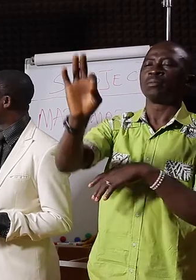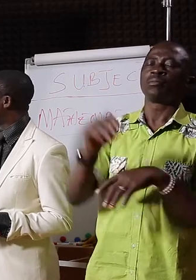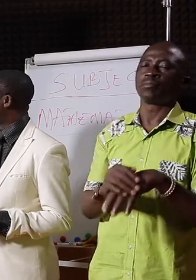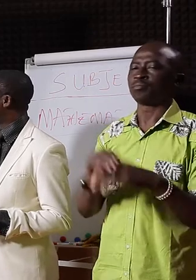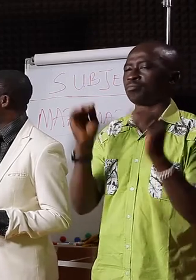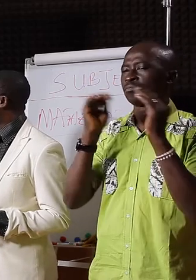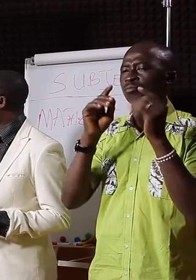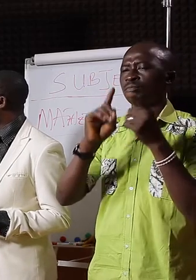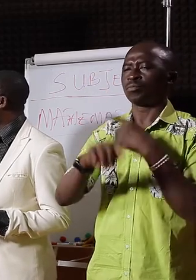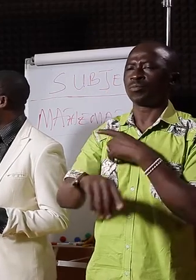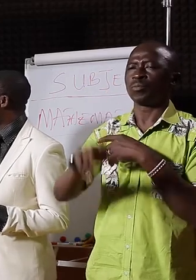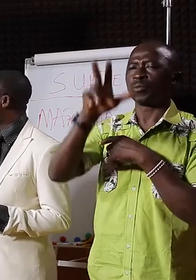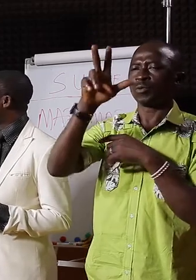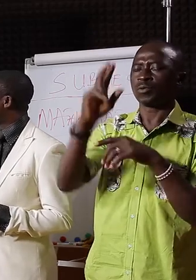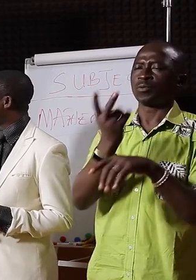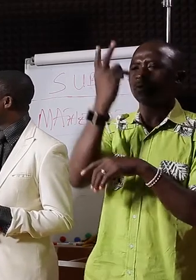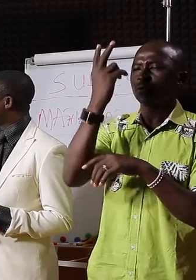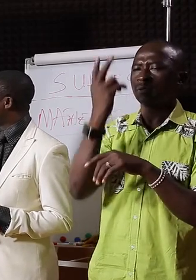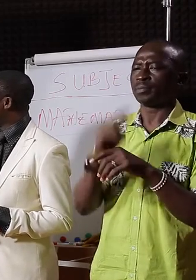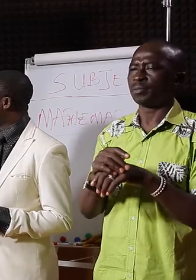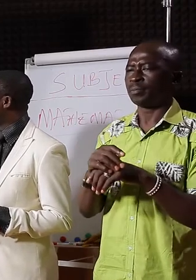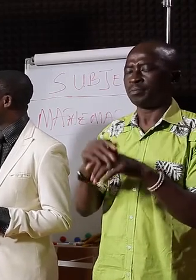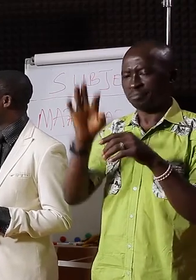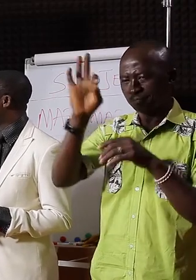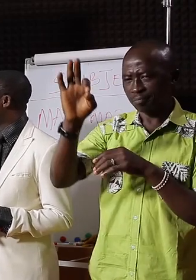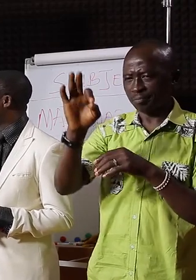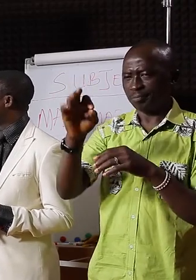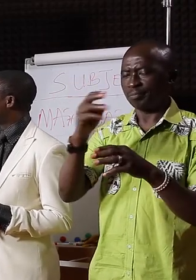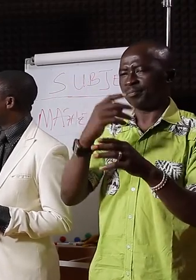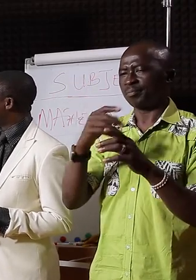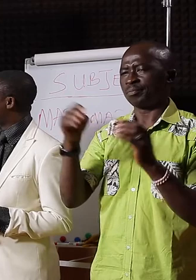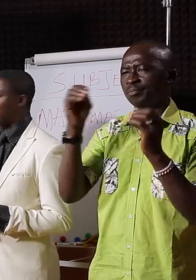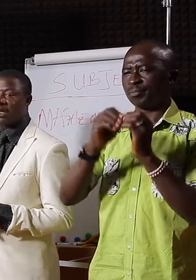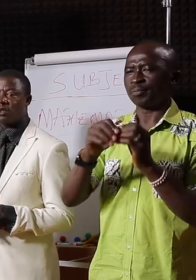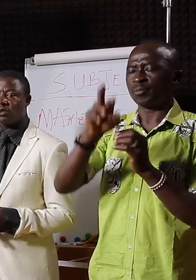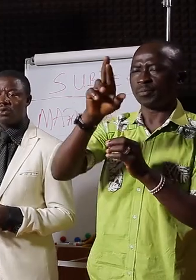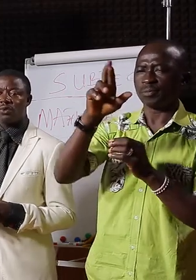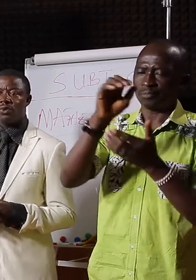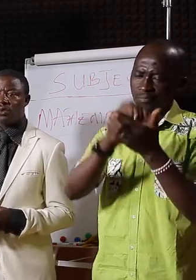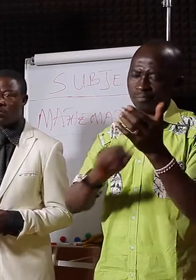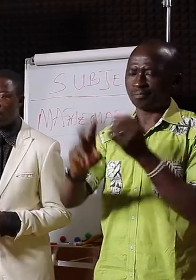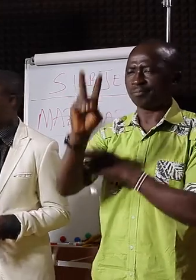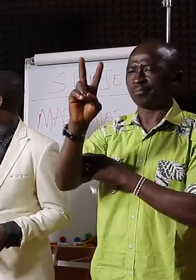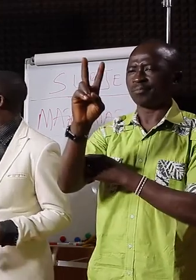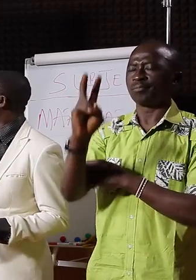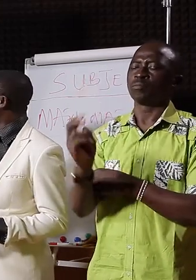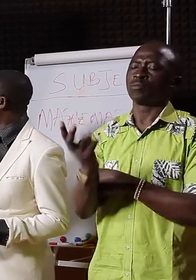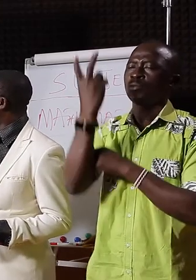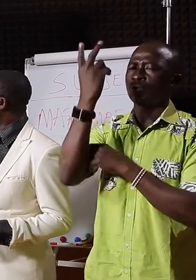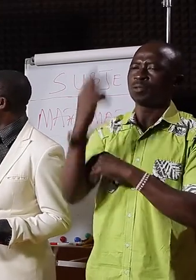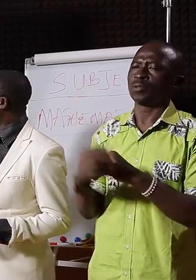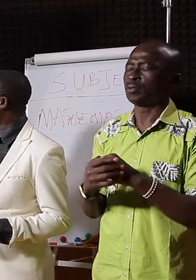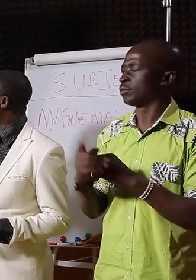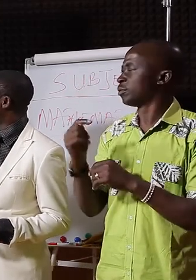equals to 3 square is 9 plus r minus 2 square.